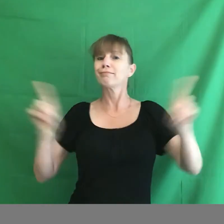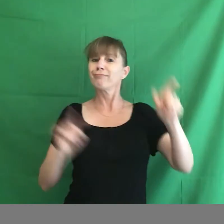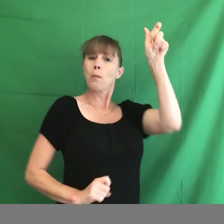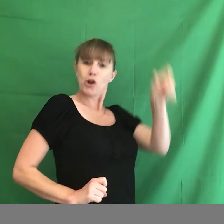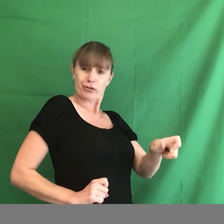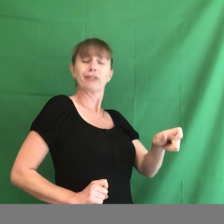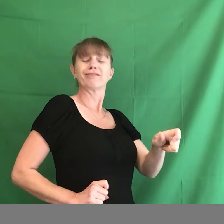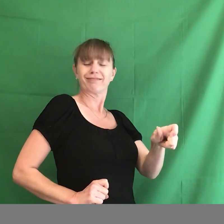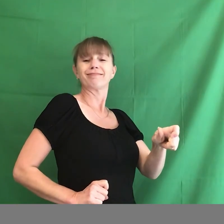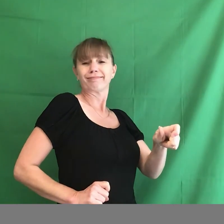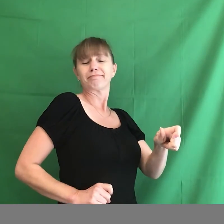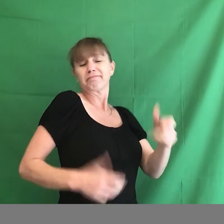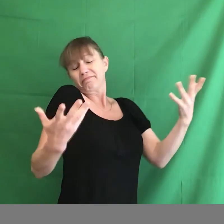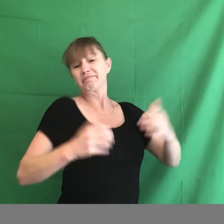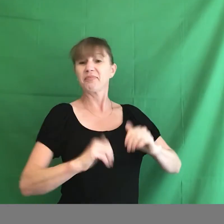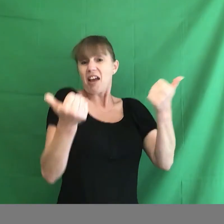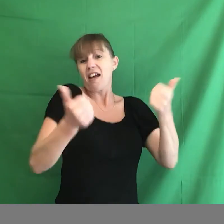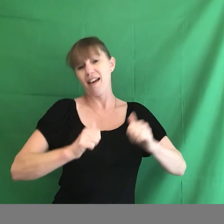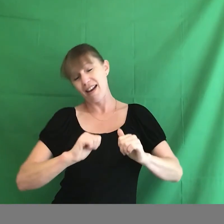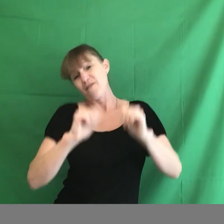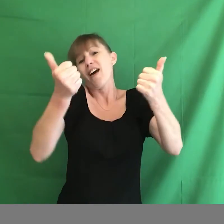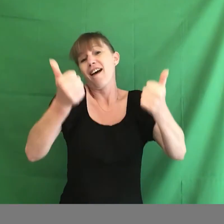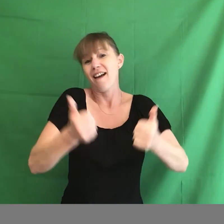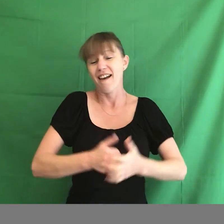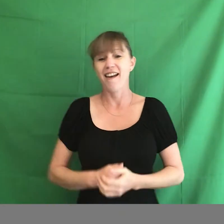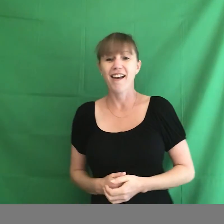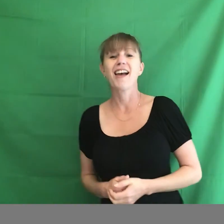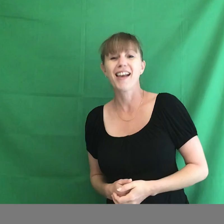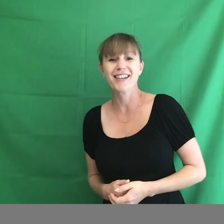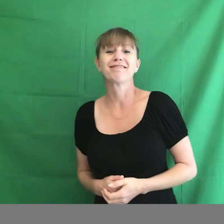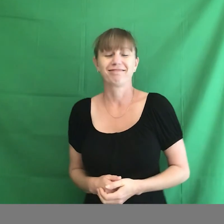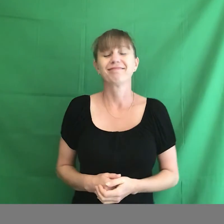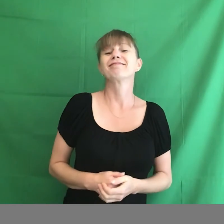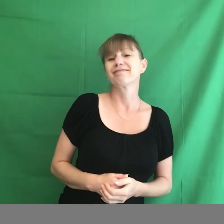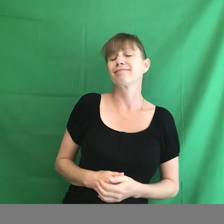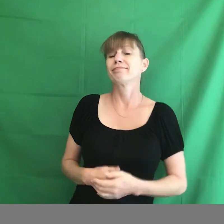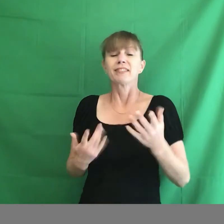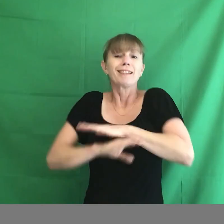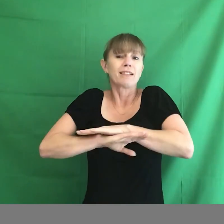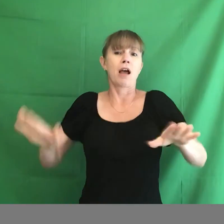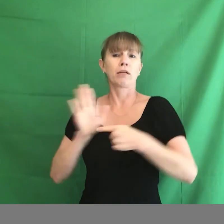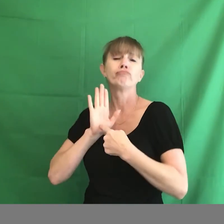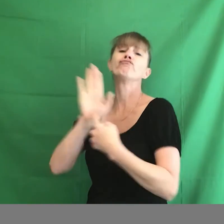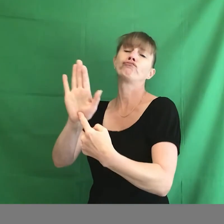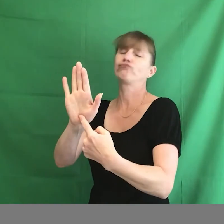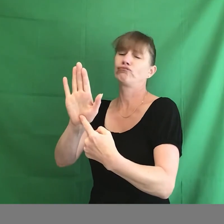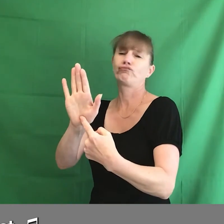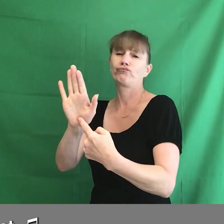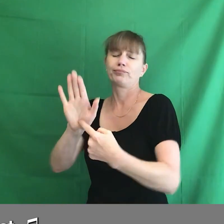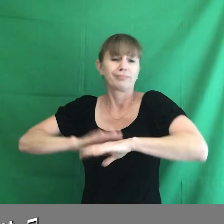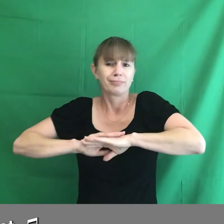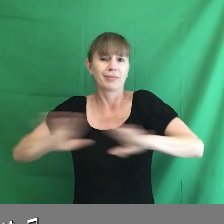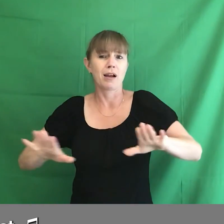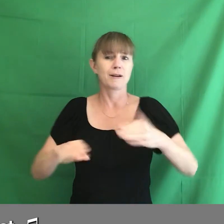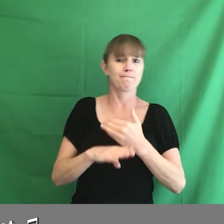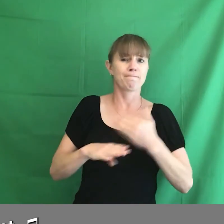like somebody else. Fine, fine, fine. It's not a big statement, not